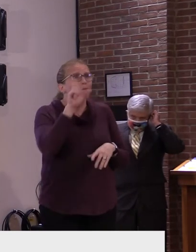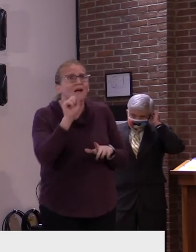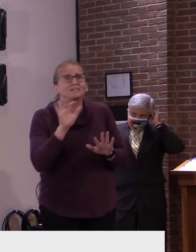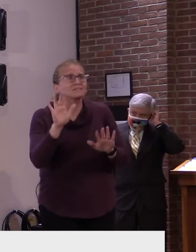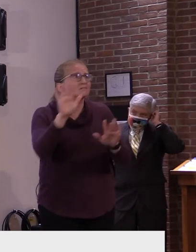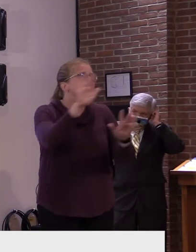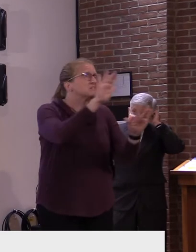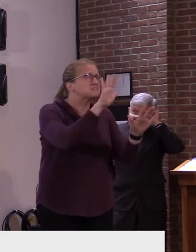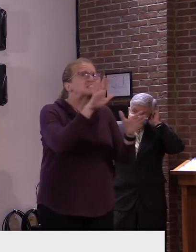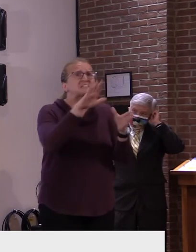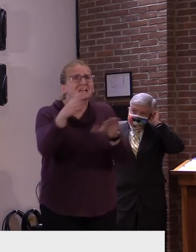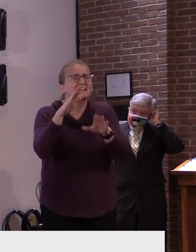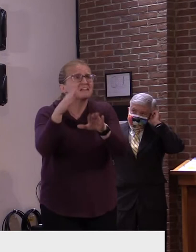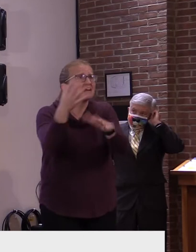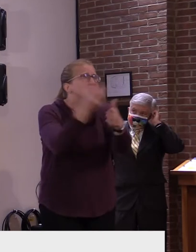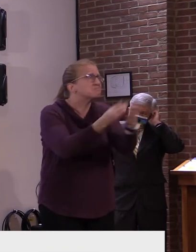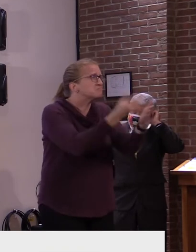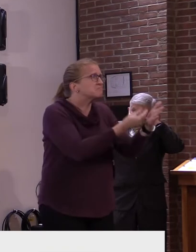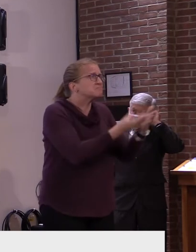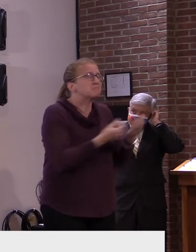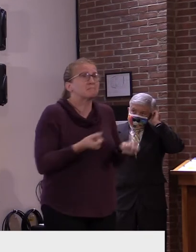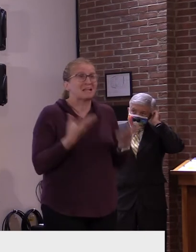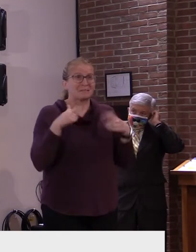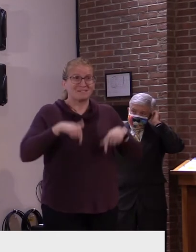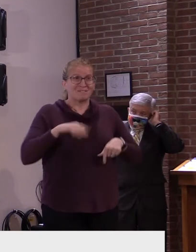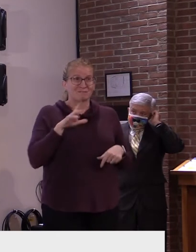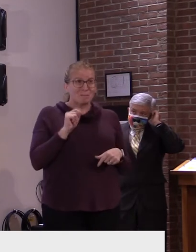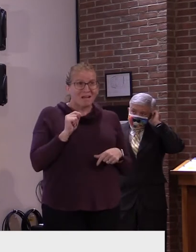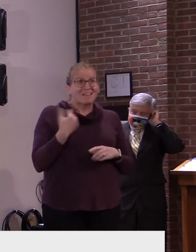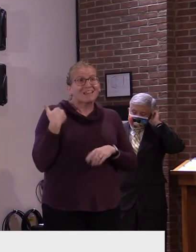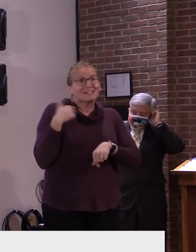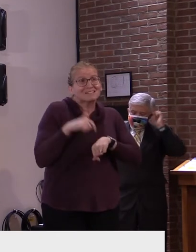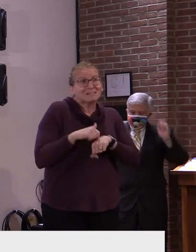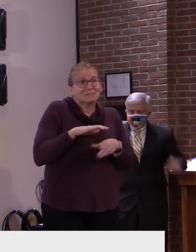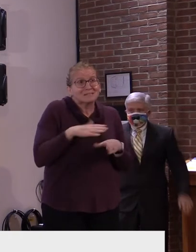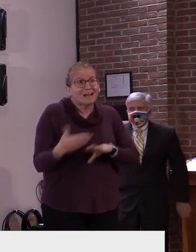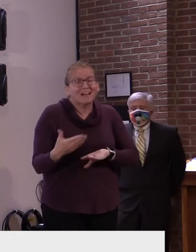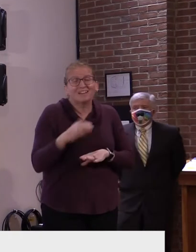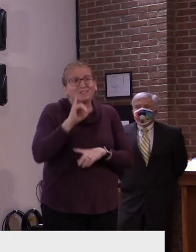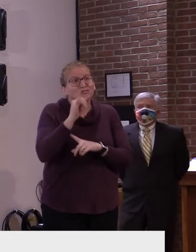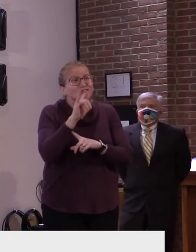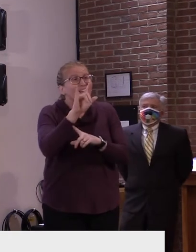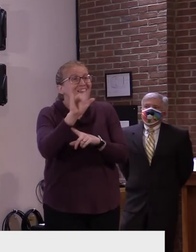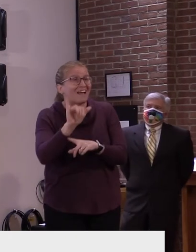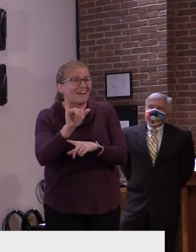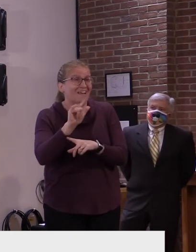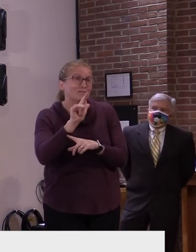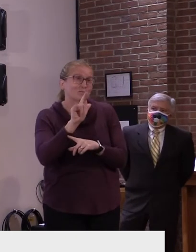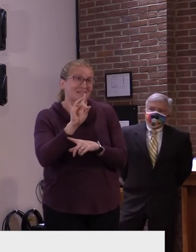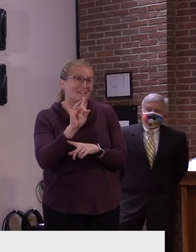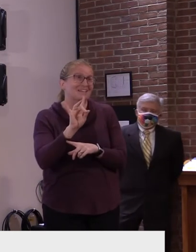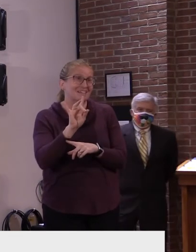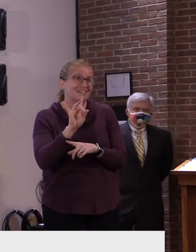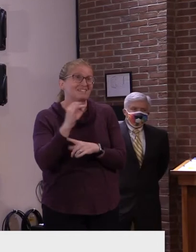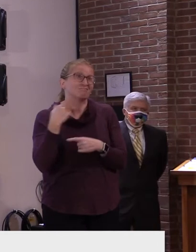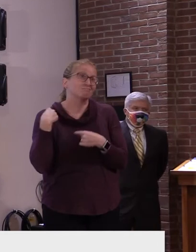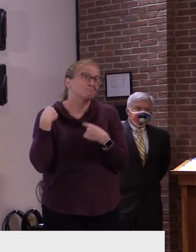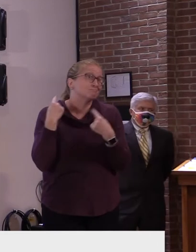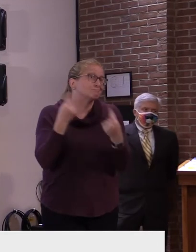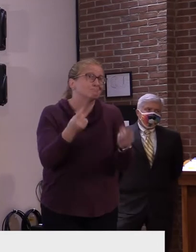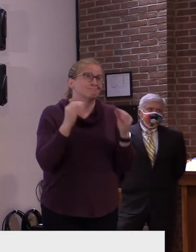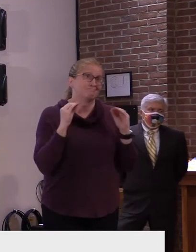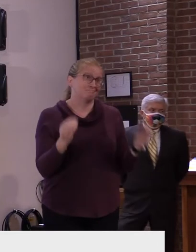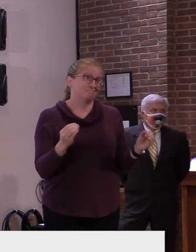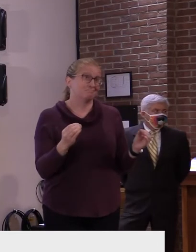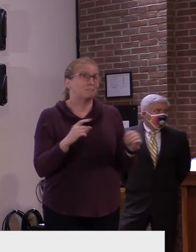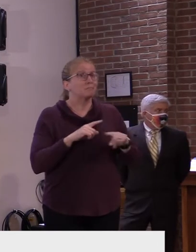not reported a covid19 death since july 28th but this viruses potential to cause illness and death